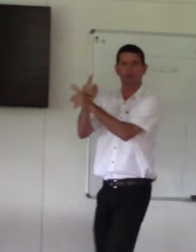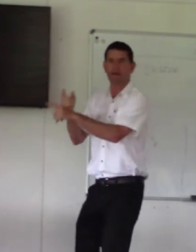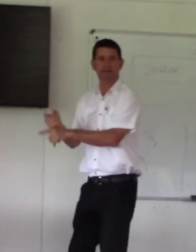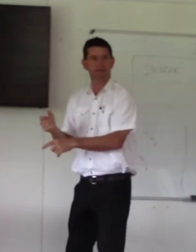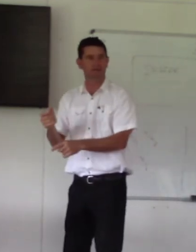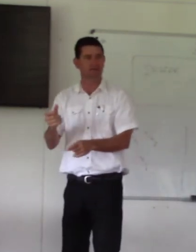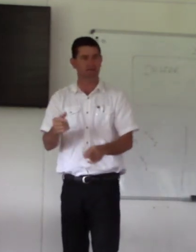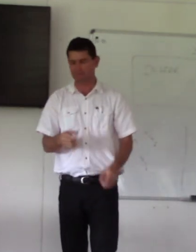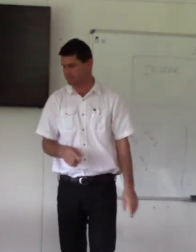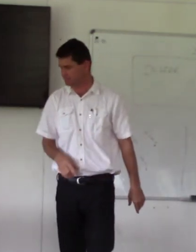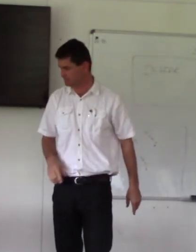right.